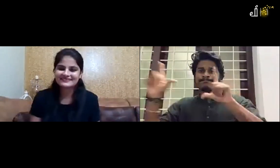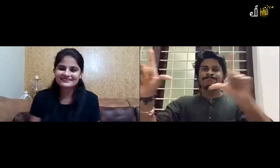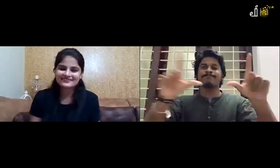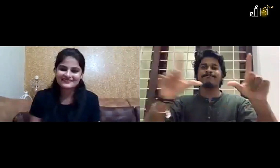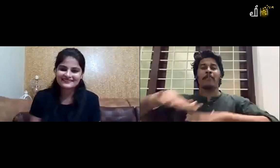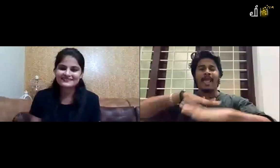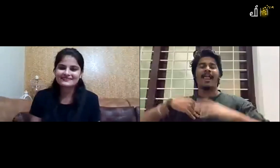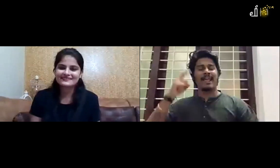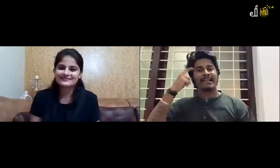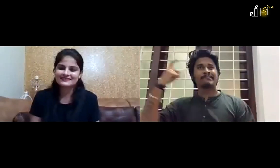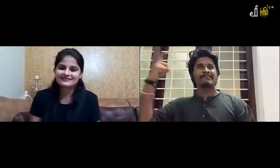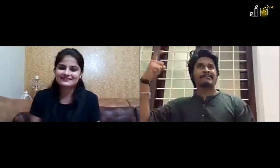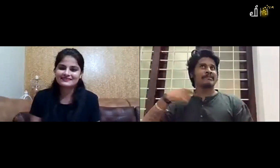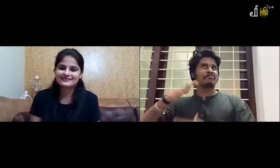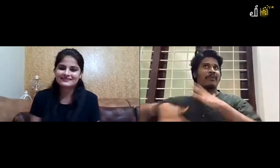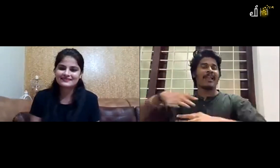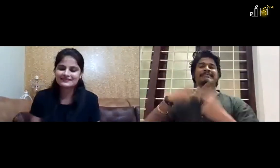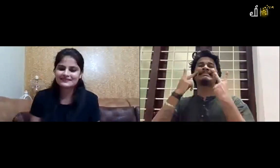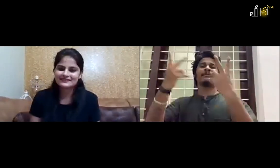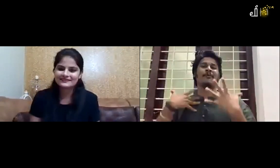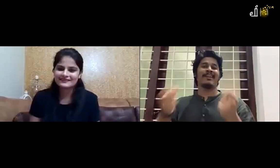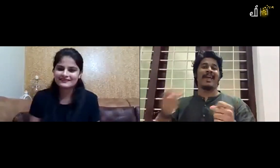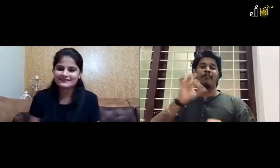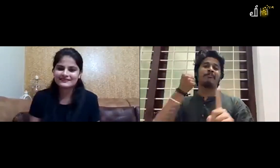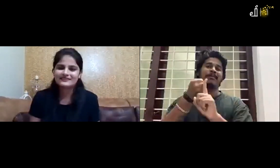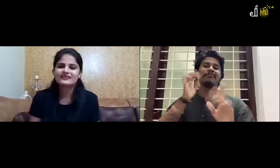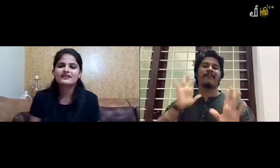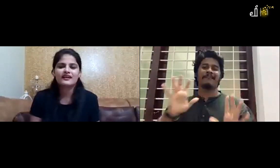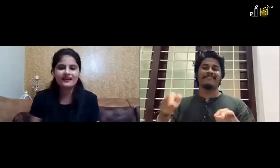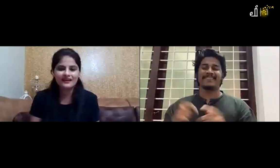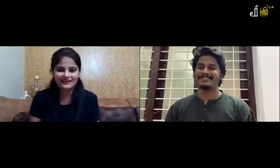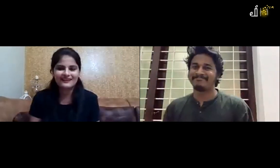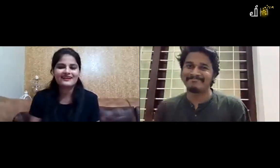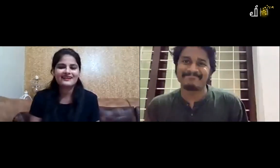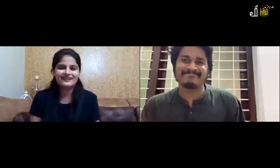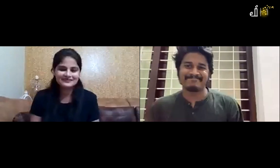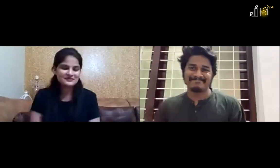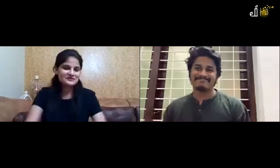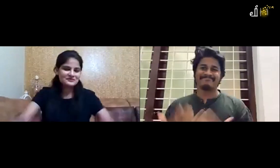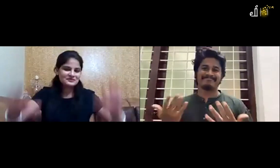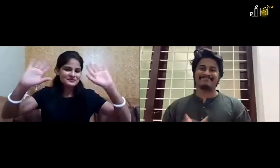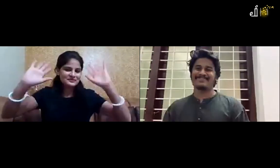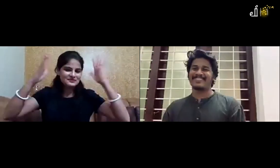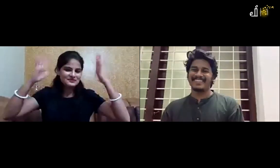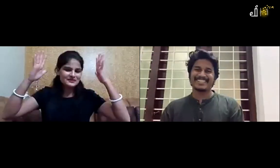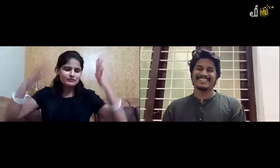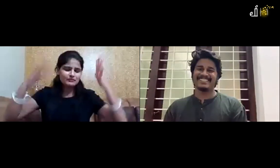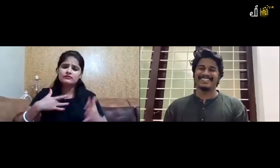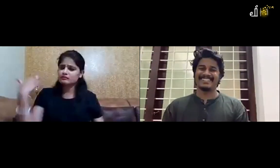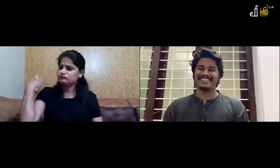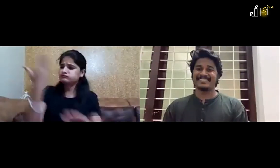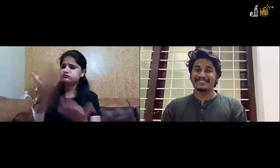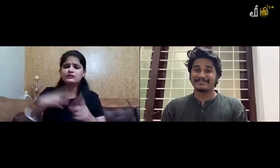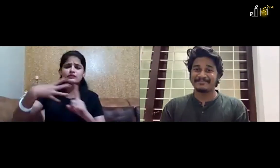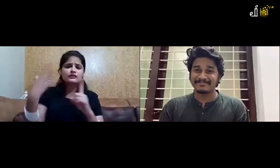more videos related to deaf also in the queer sector. And that's definitely my dream, and I would like to do that and make an impact there.